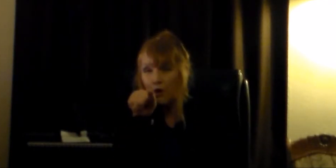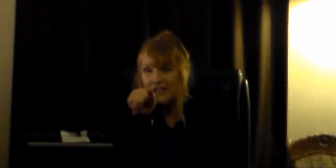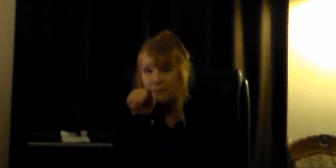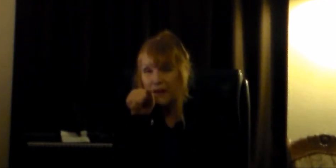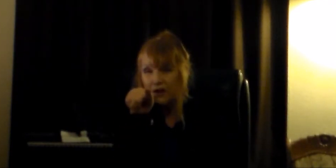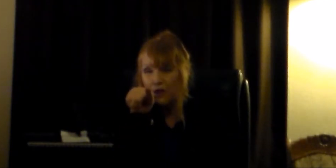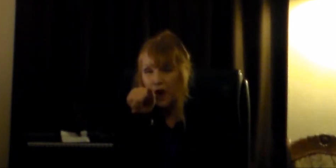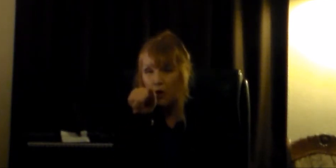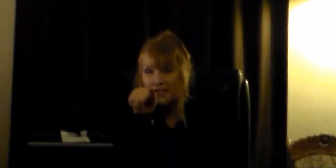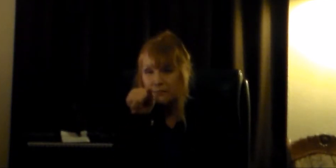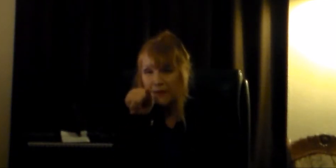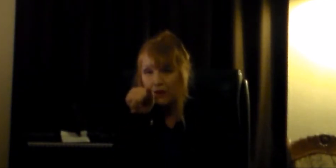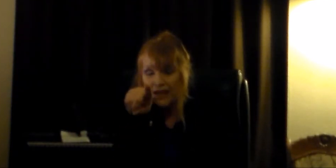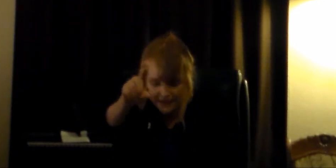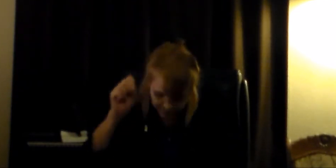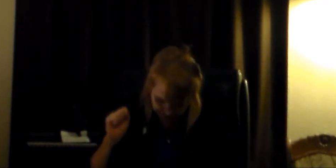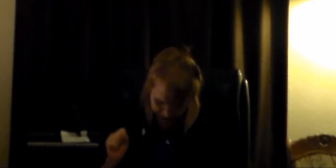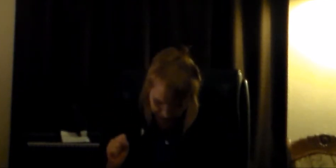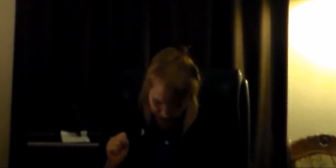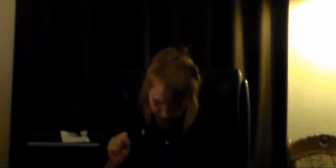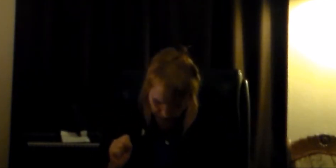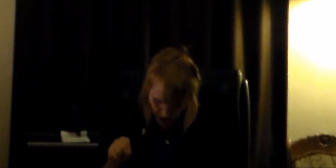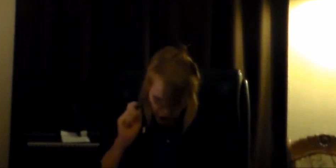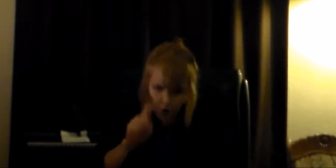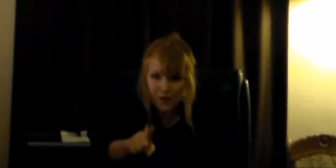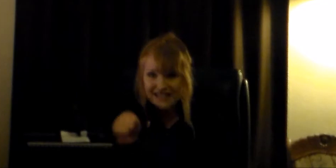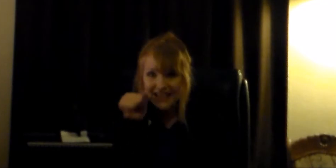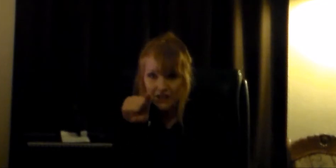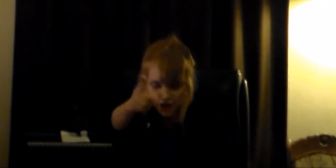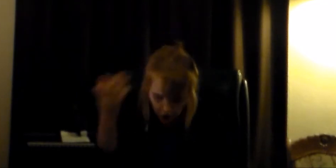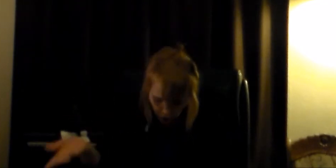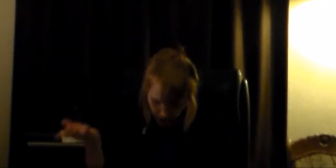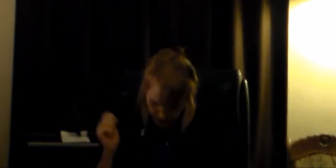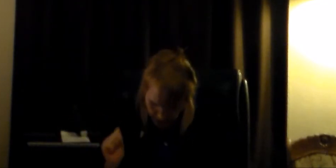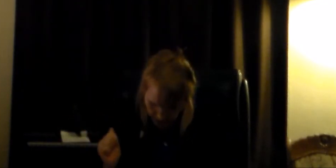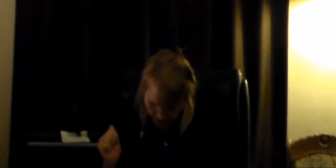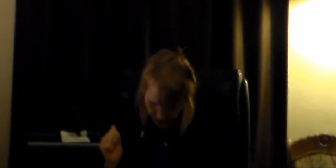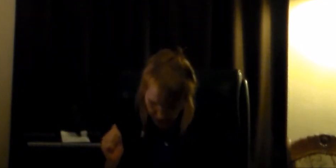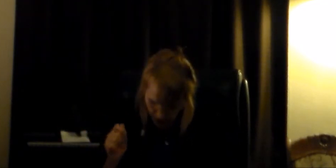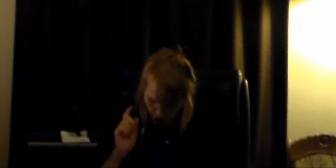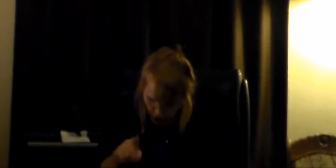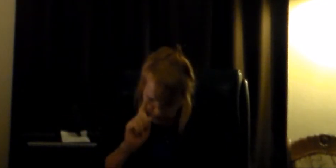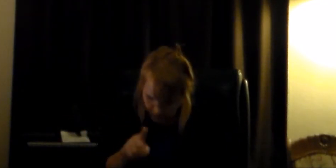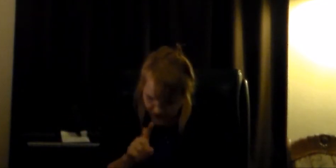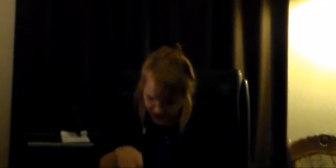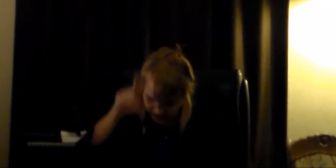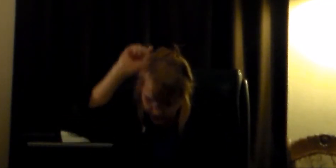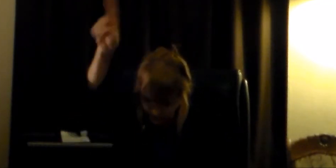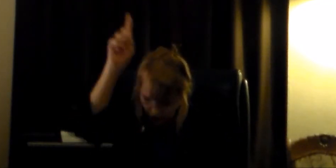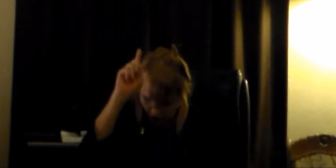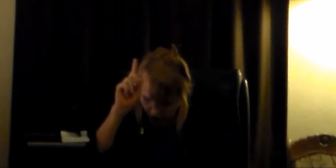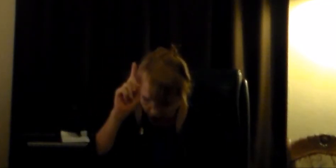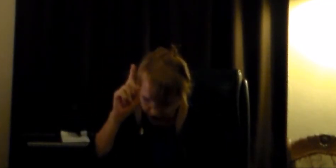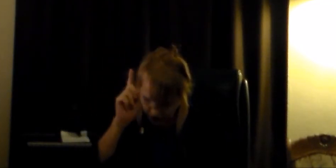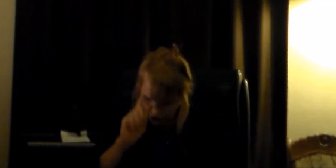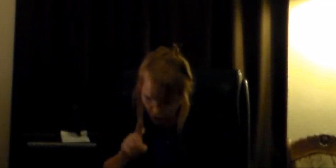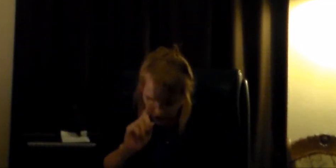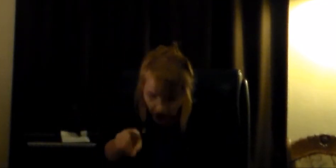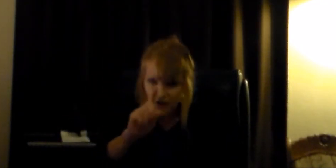Holy Spirit of the Holy Spirit, who is in you, whom you have received from God? You are not